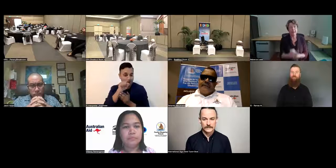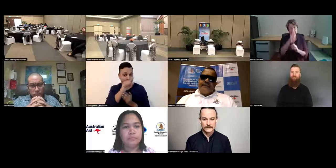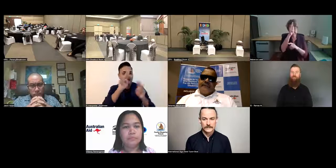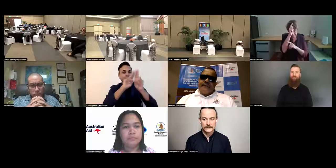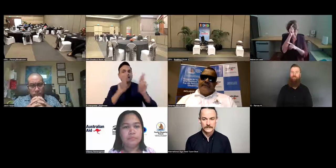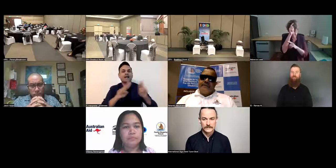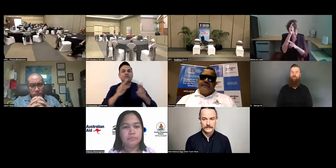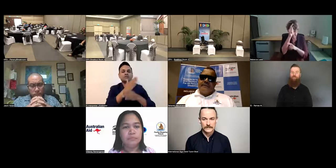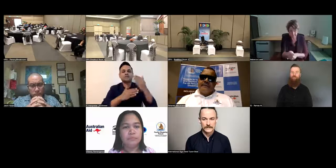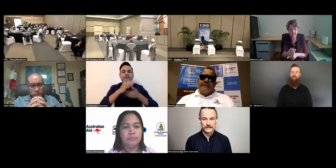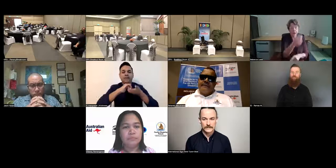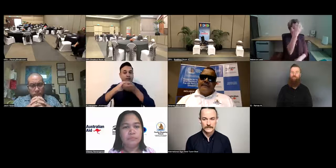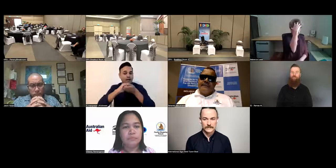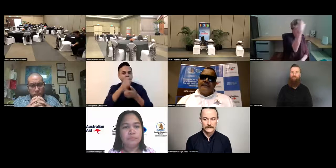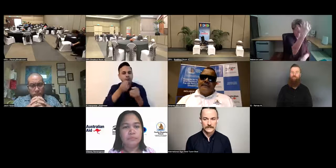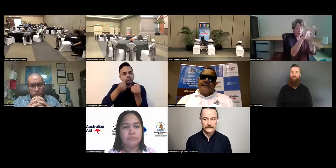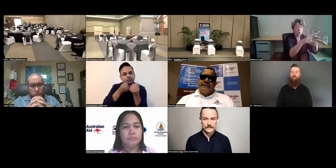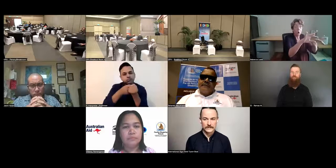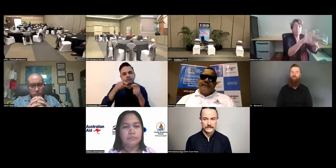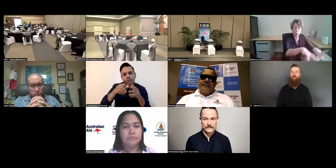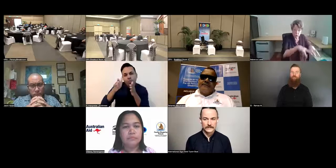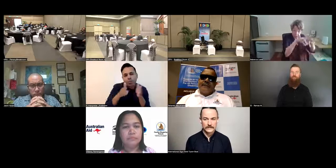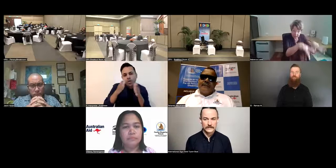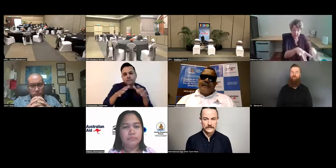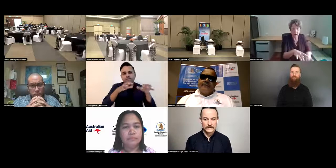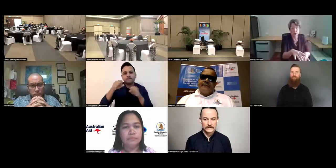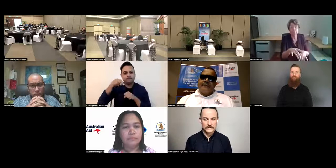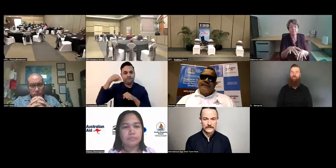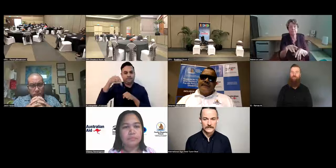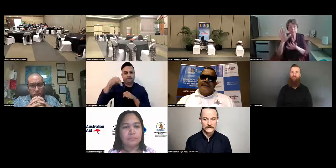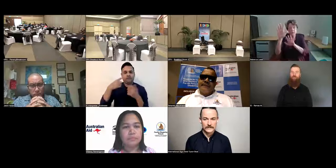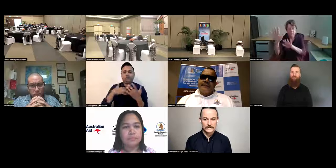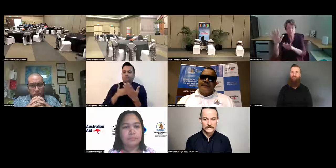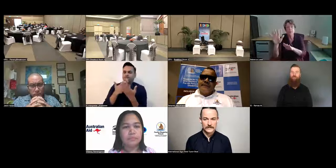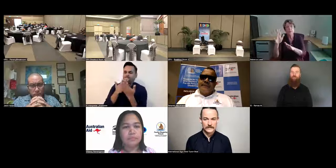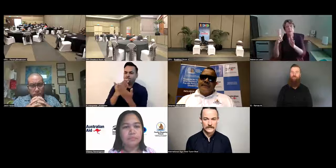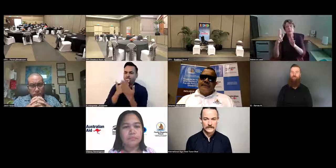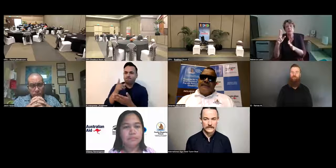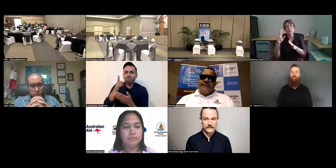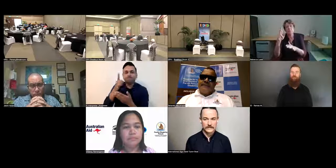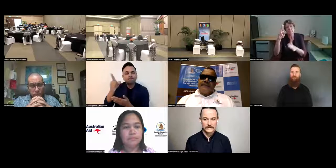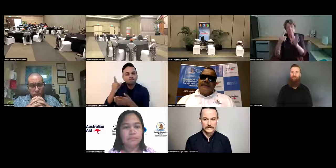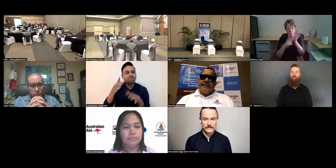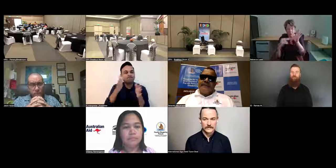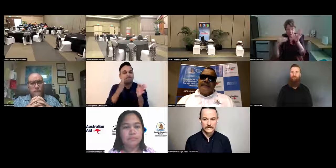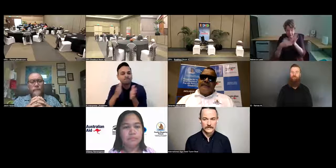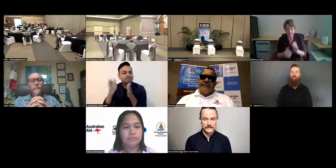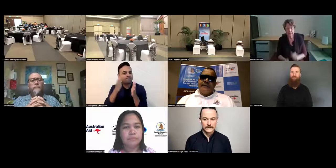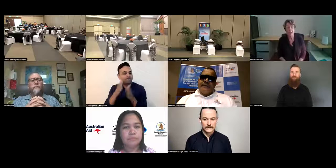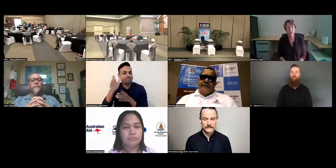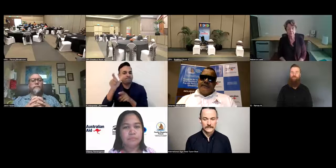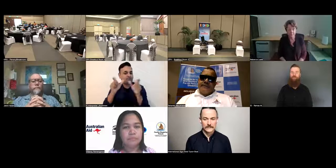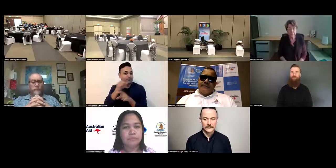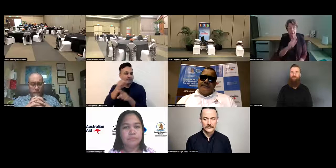the government of Australia, the government of New Zealand, Pacific Islands Forum Secretariat, Pacific Disability